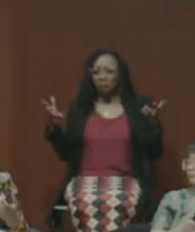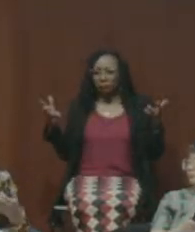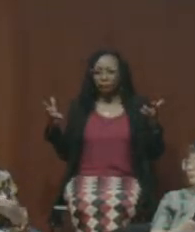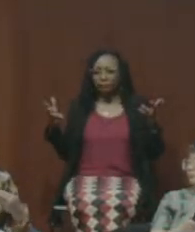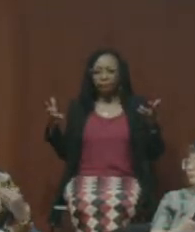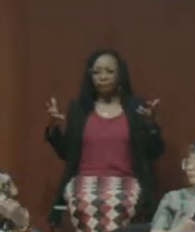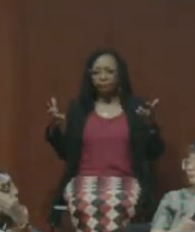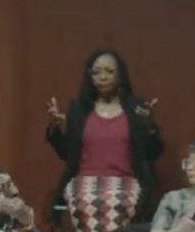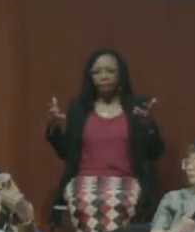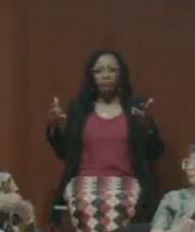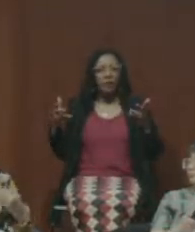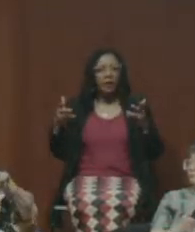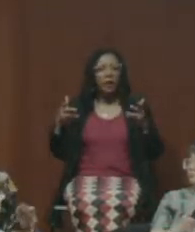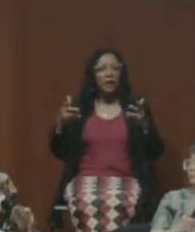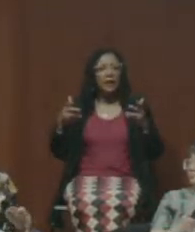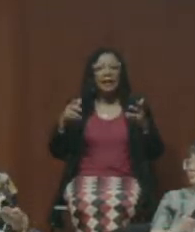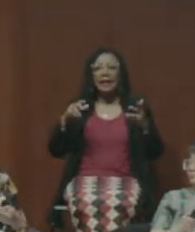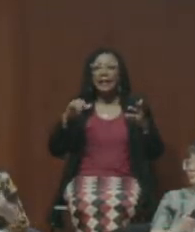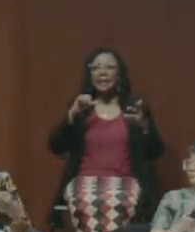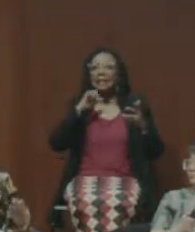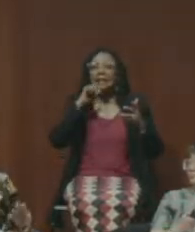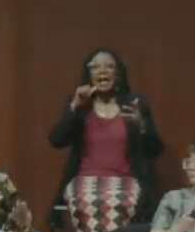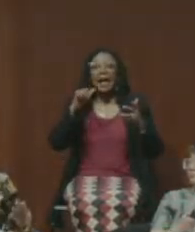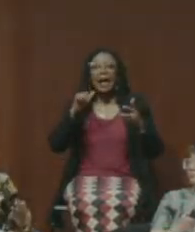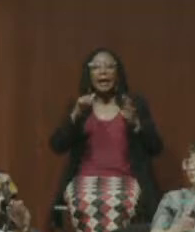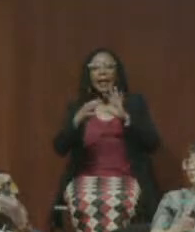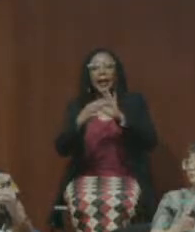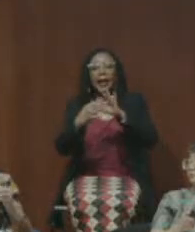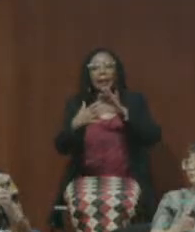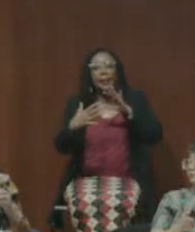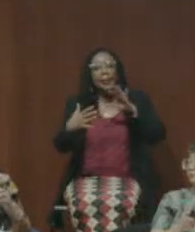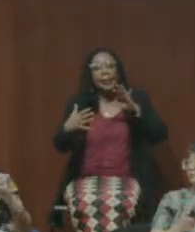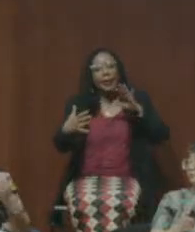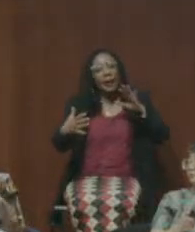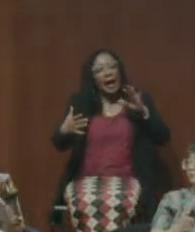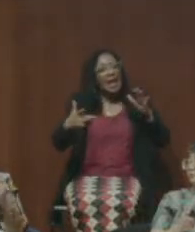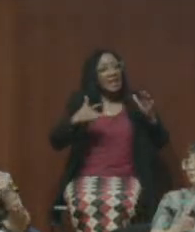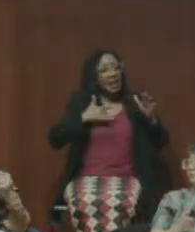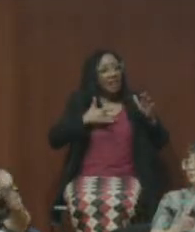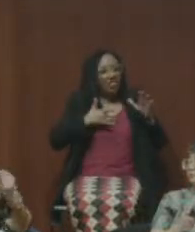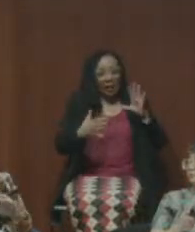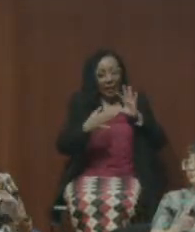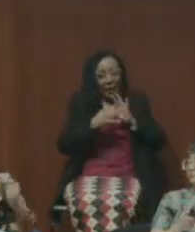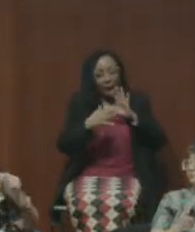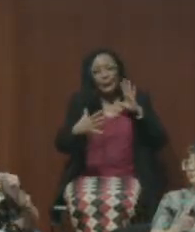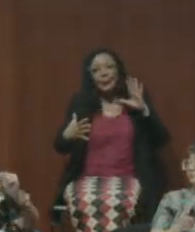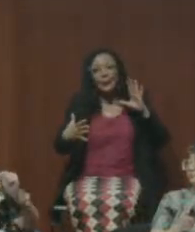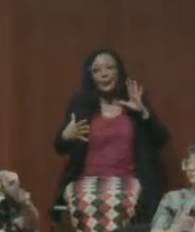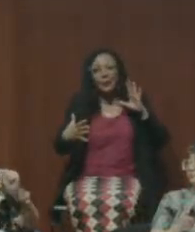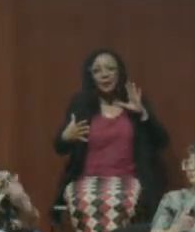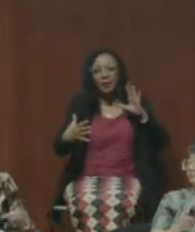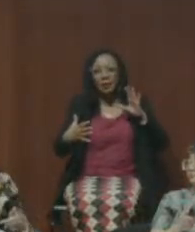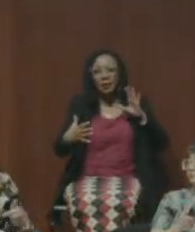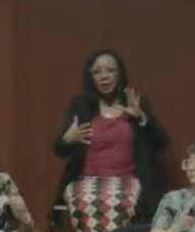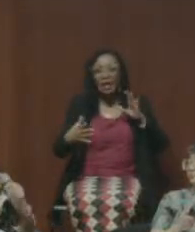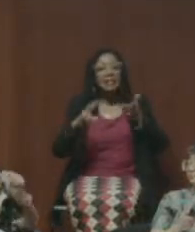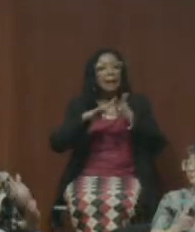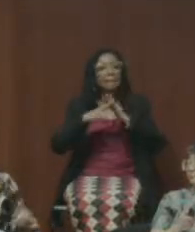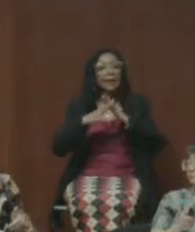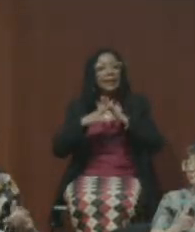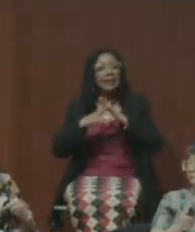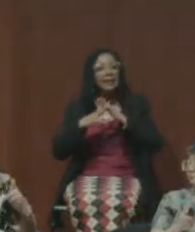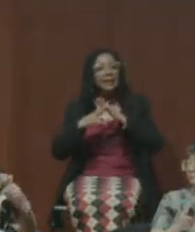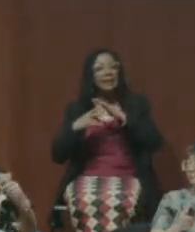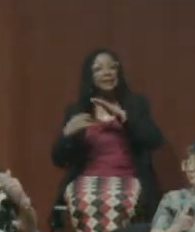a sort of solidarity that is happening. And with that tactic of isolation